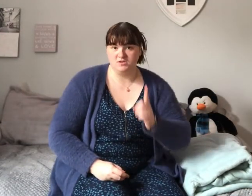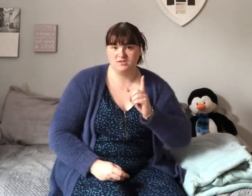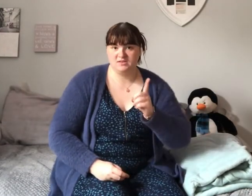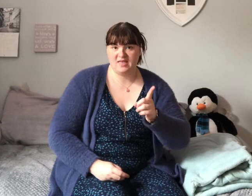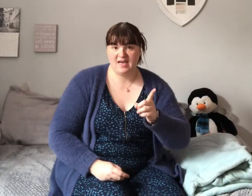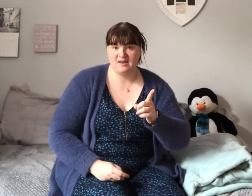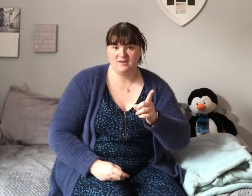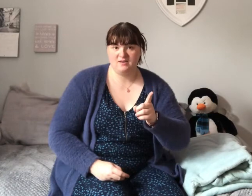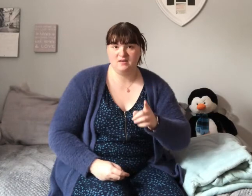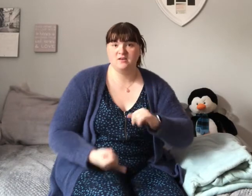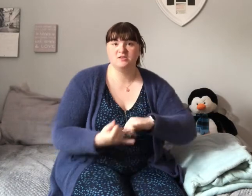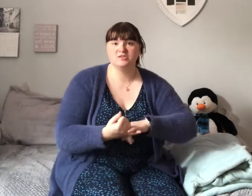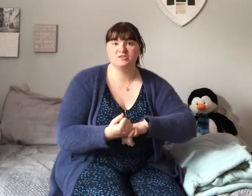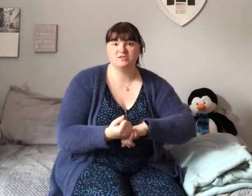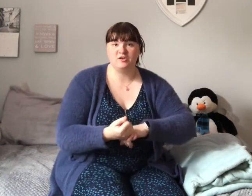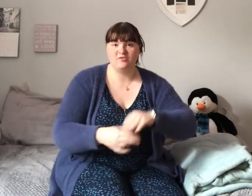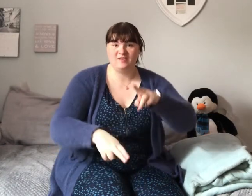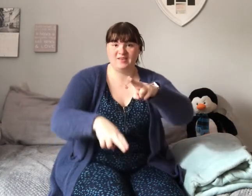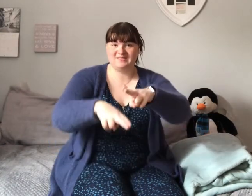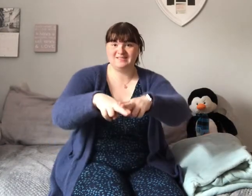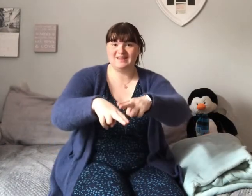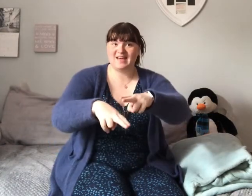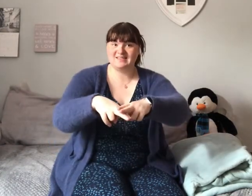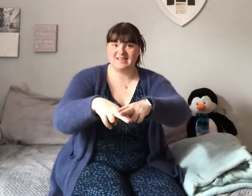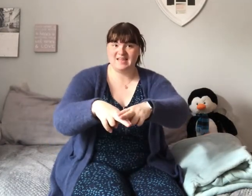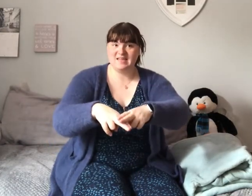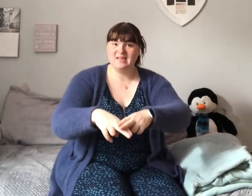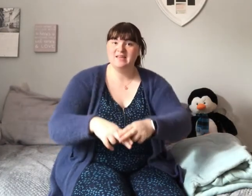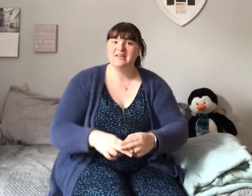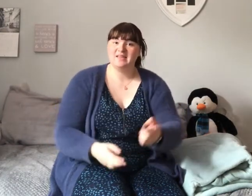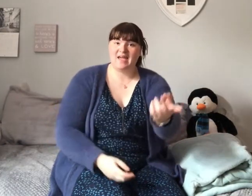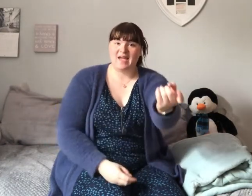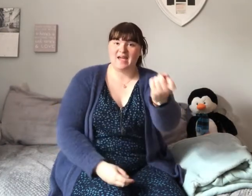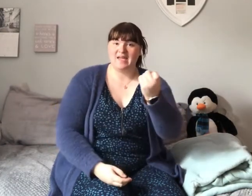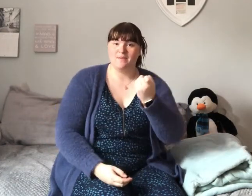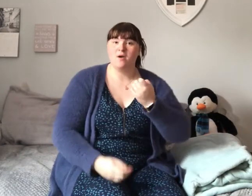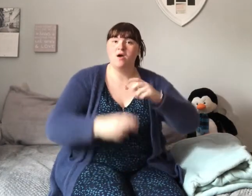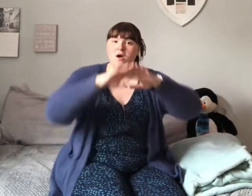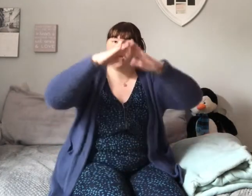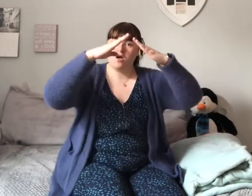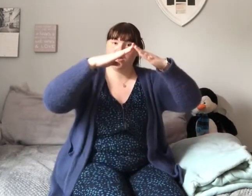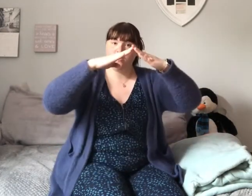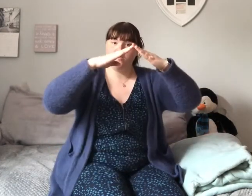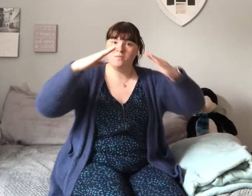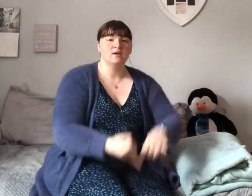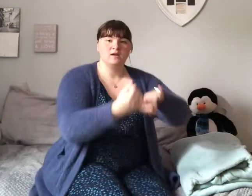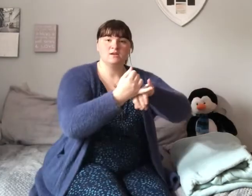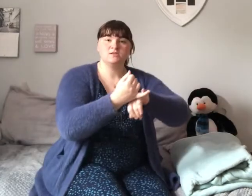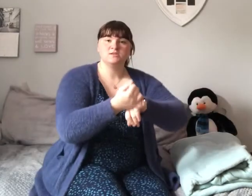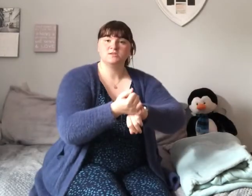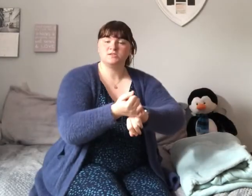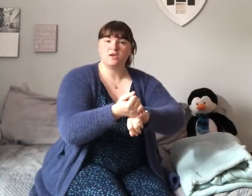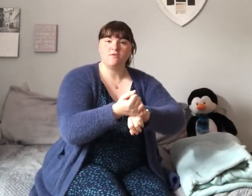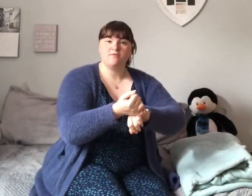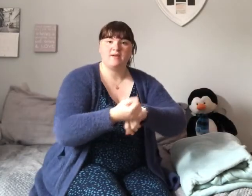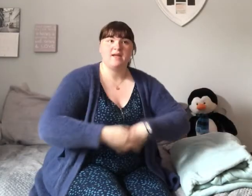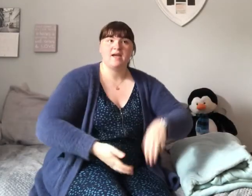Just then, Sophie's daddy came home. Sophie and